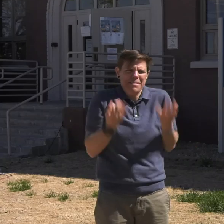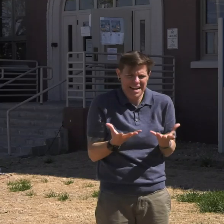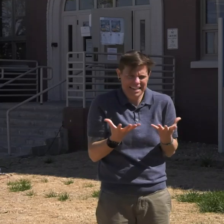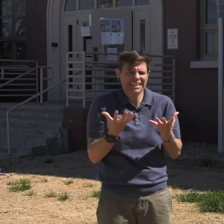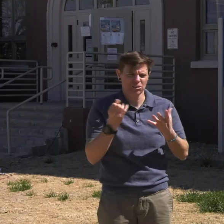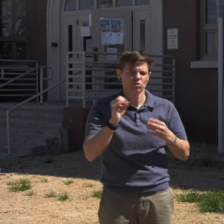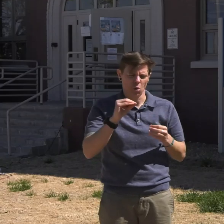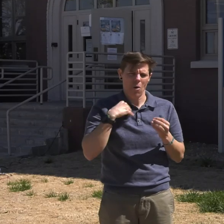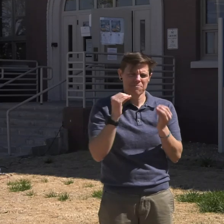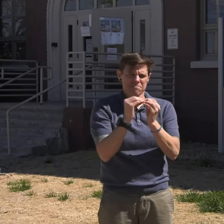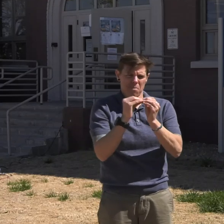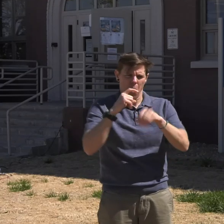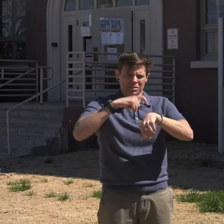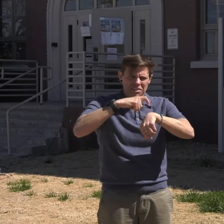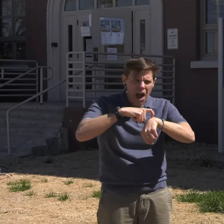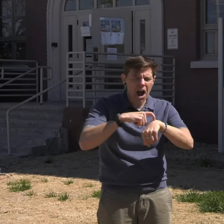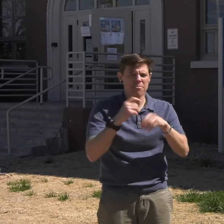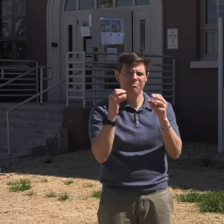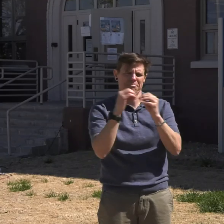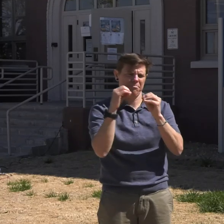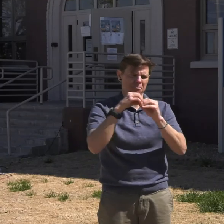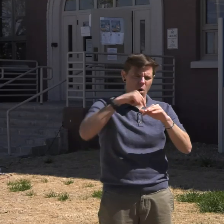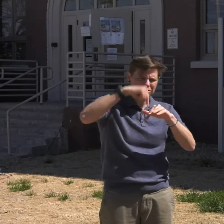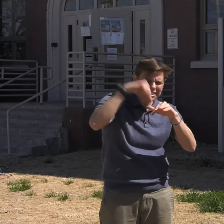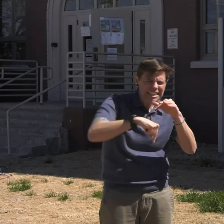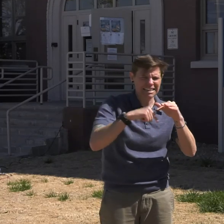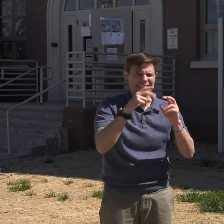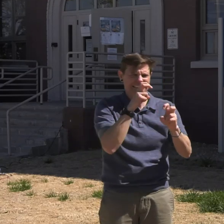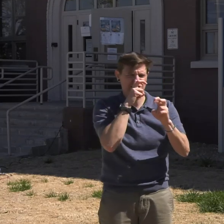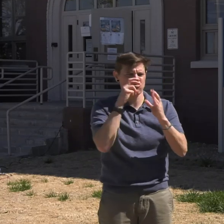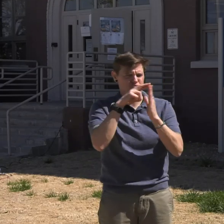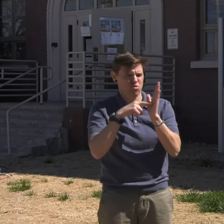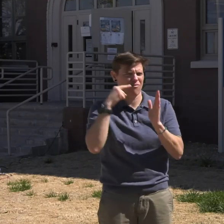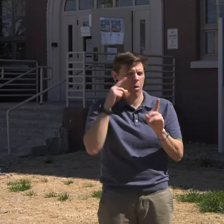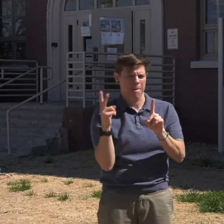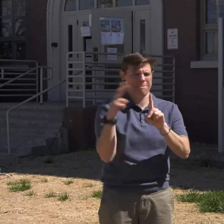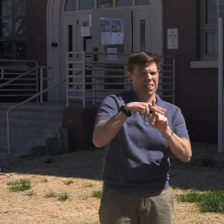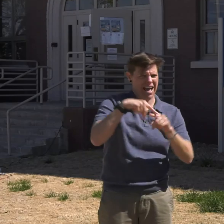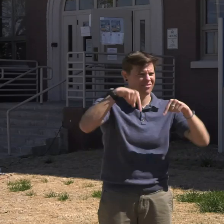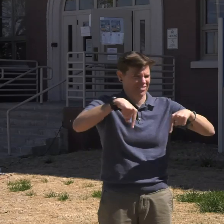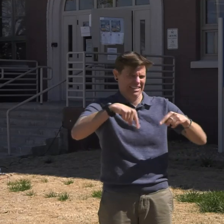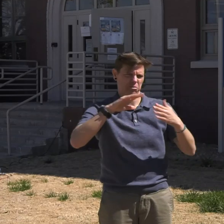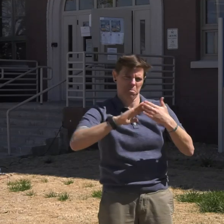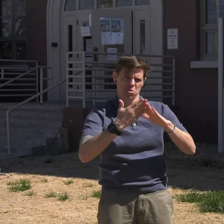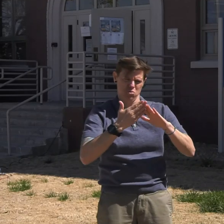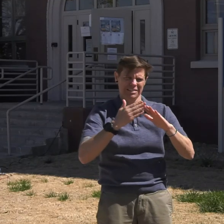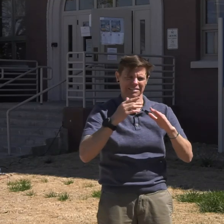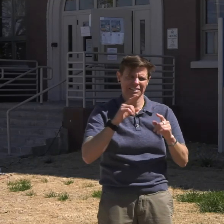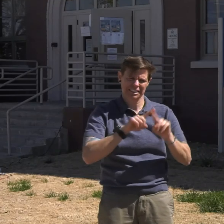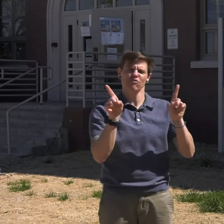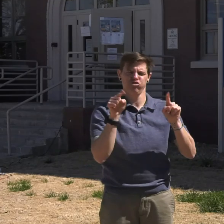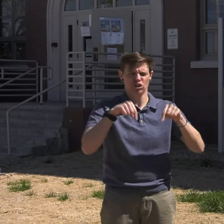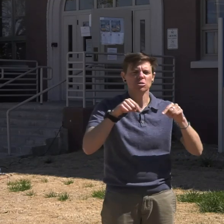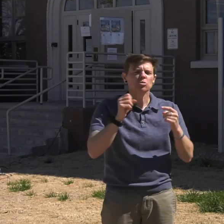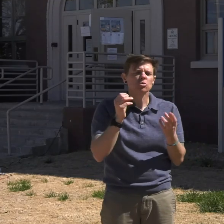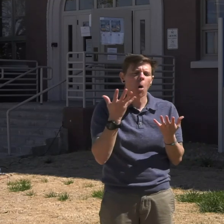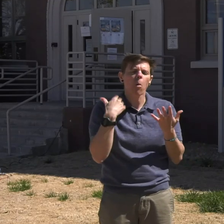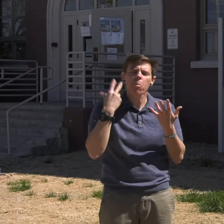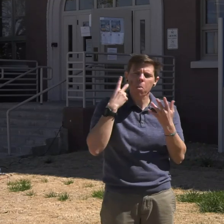things more intensely than the rest of the state. But right now, we are in step with the state. And so that's what we're going to talk